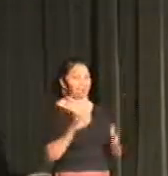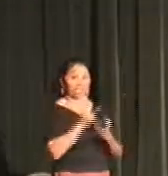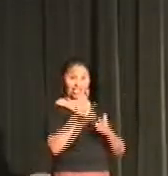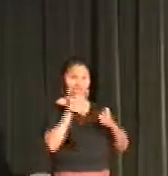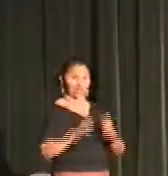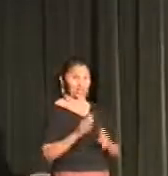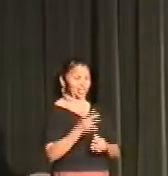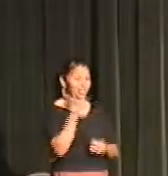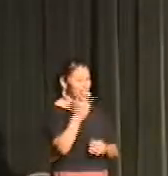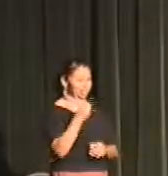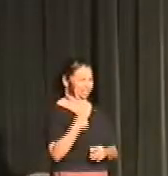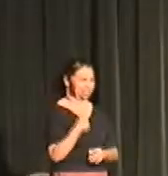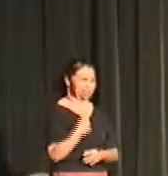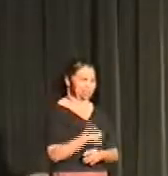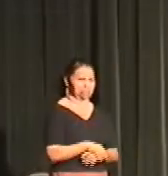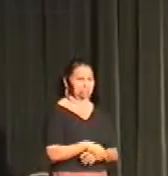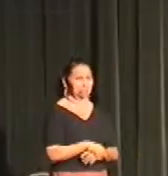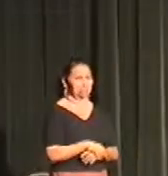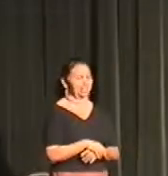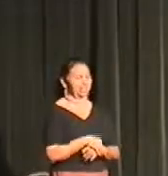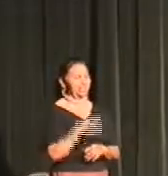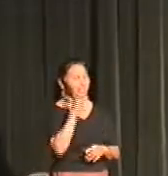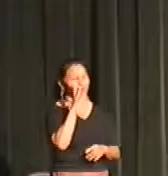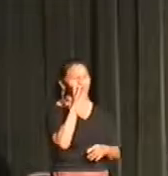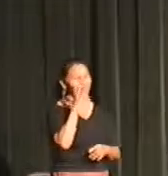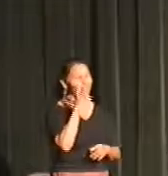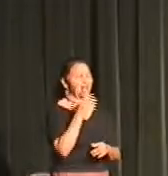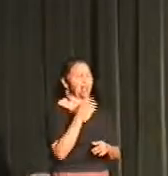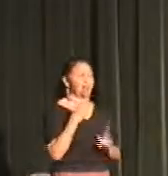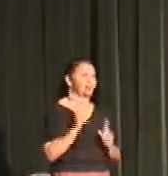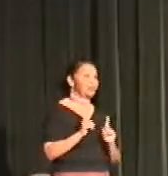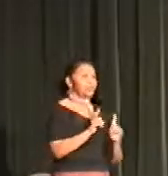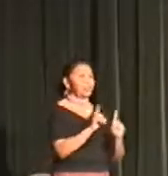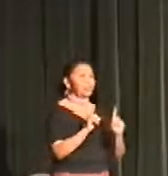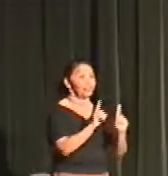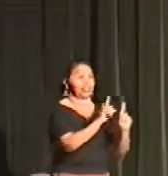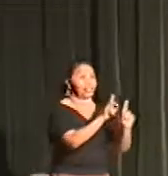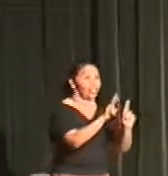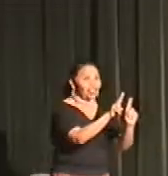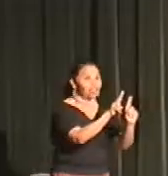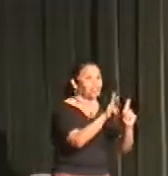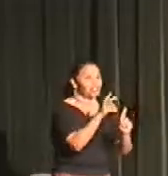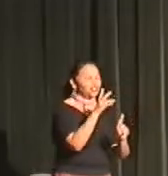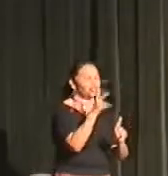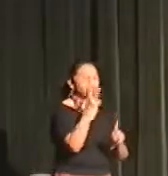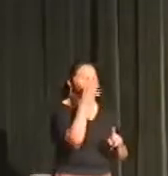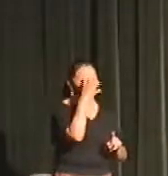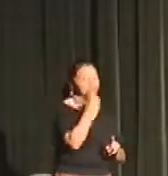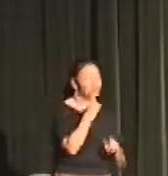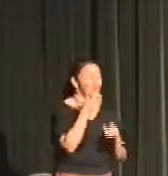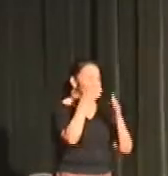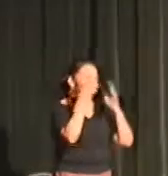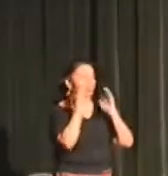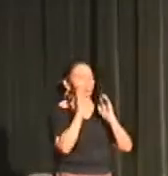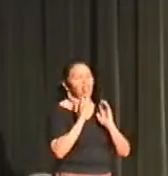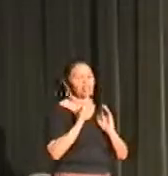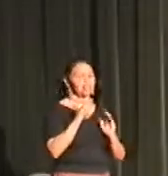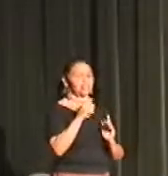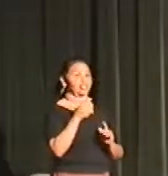me, and I'm going to be hanging around with two of the most beautiful blondes in this room, you know, all weekend long, you know. And when I got married,